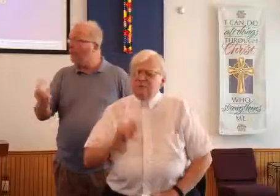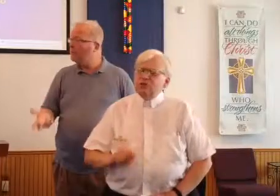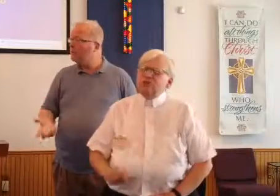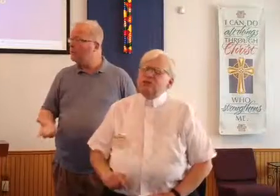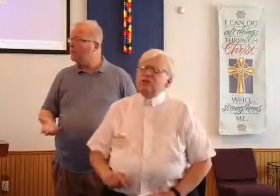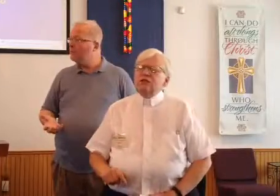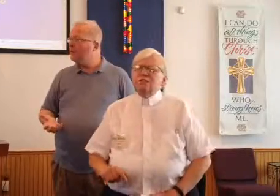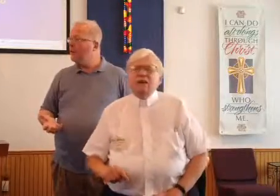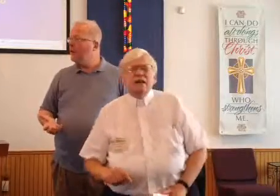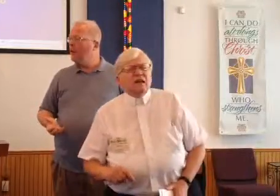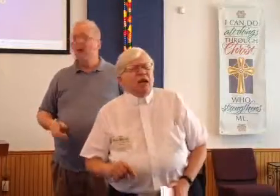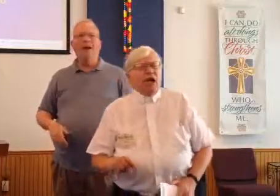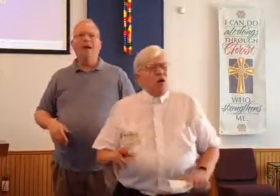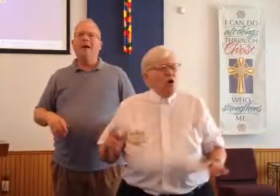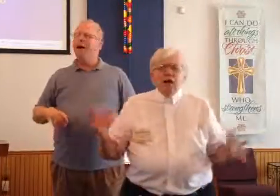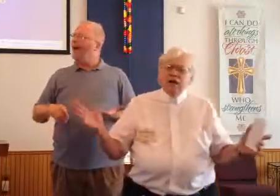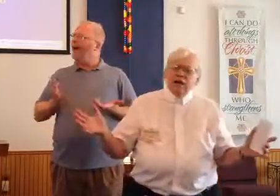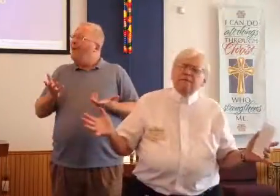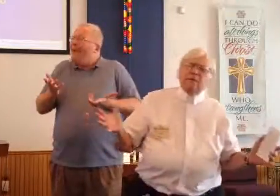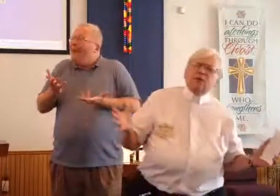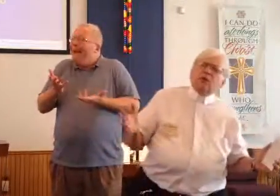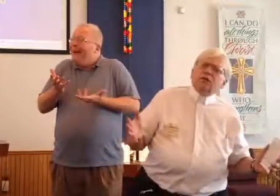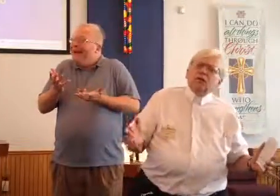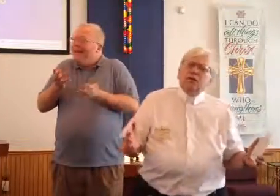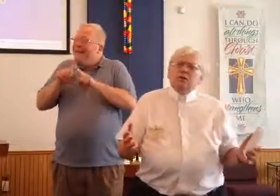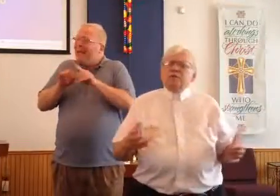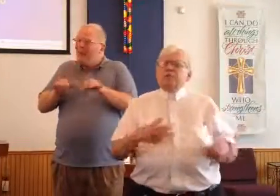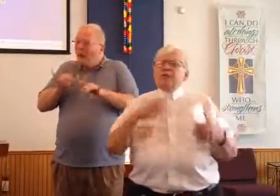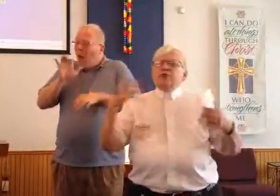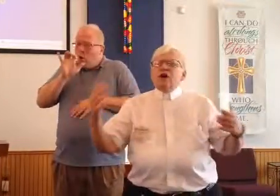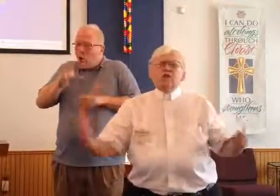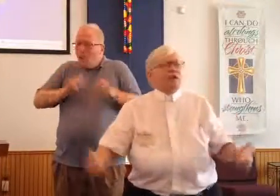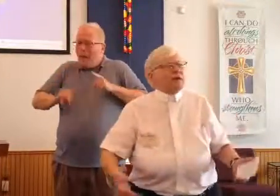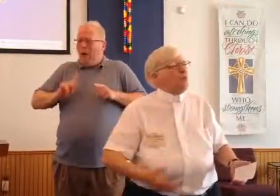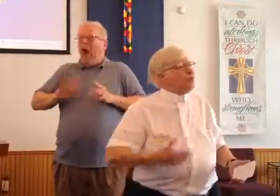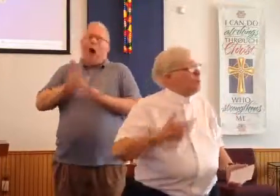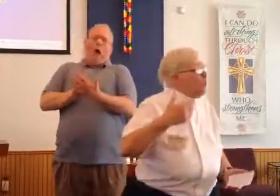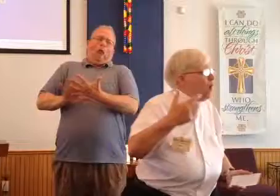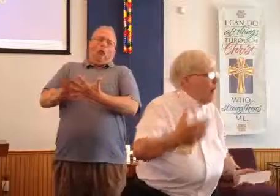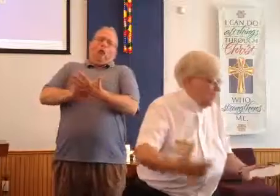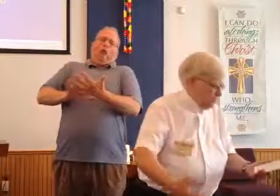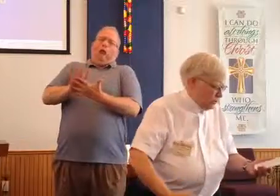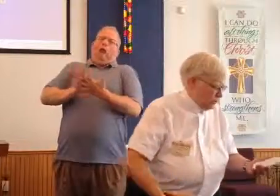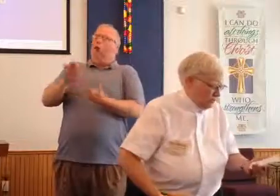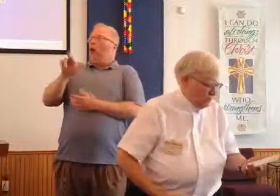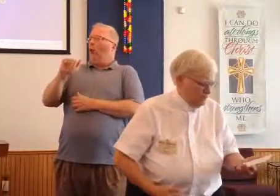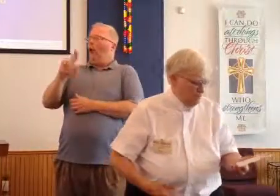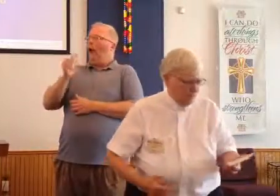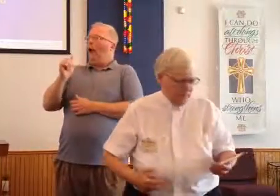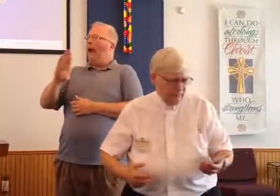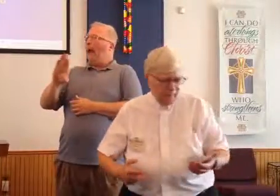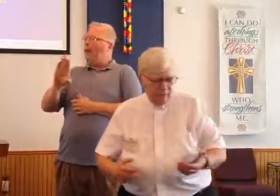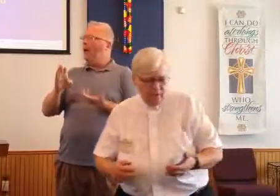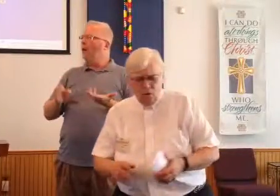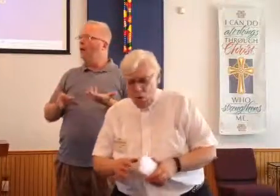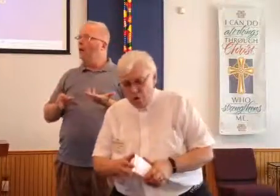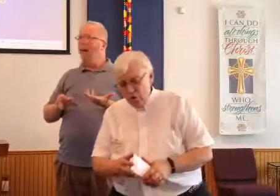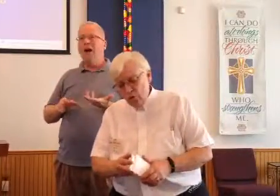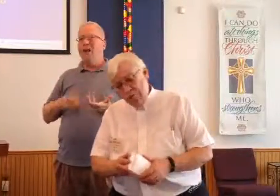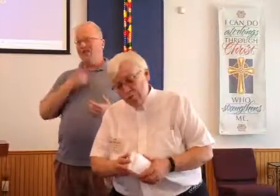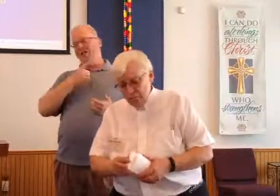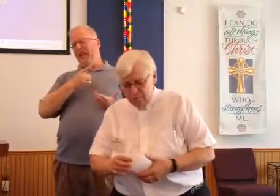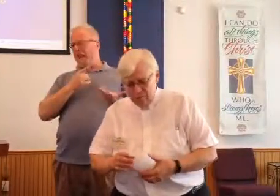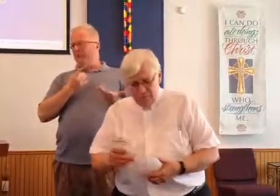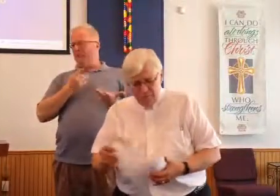those same sources don't seem at all uncomfortable with patriarchs who had multiple wives,